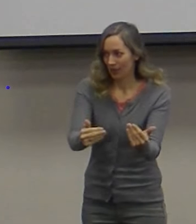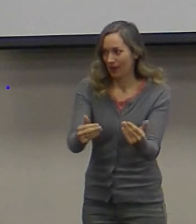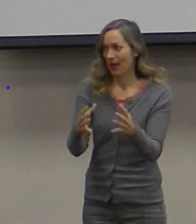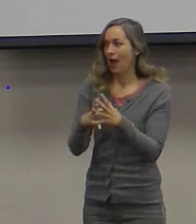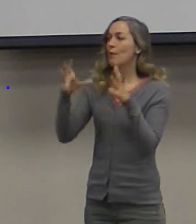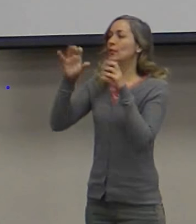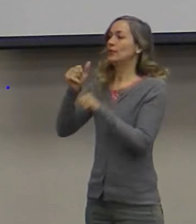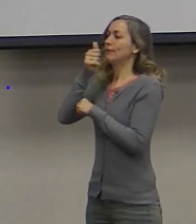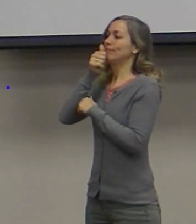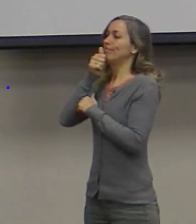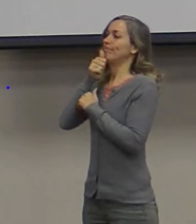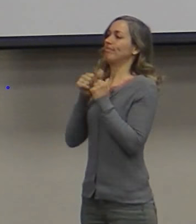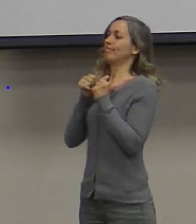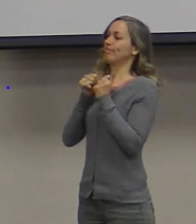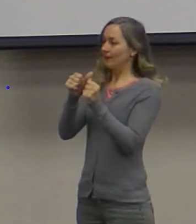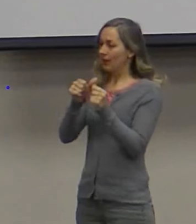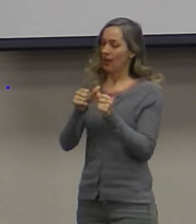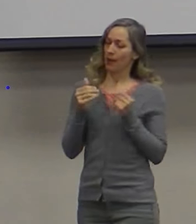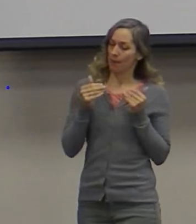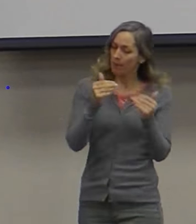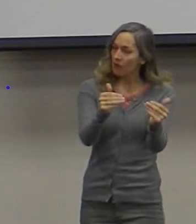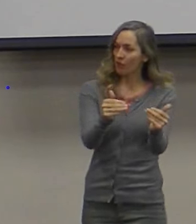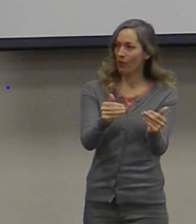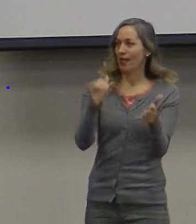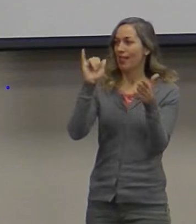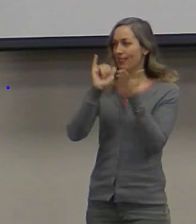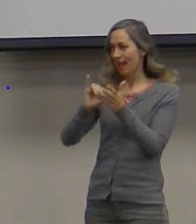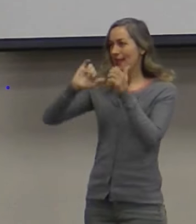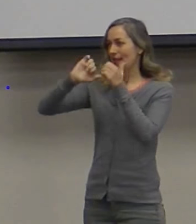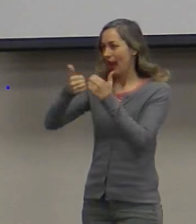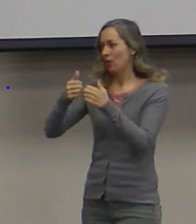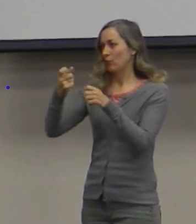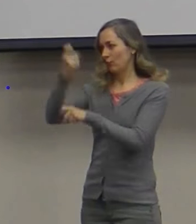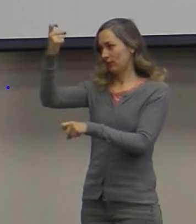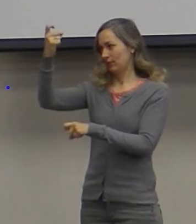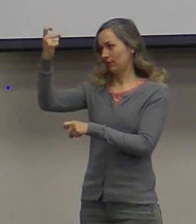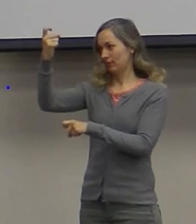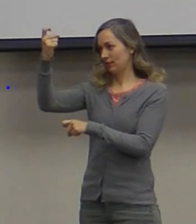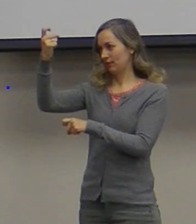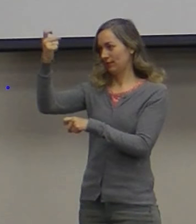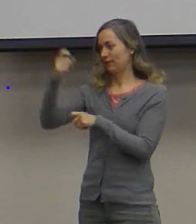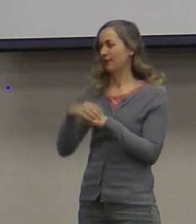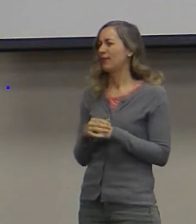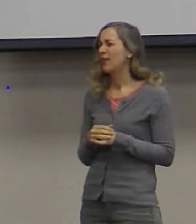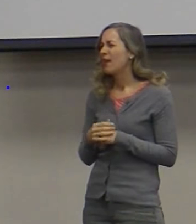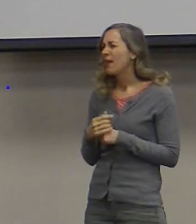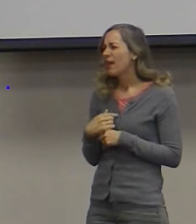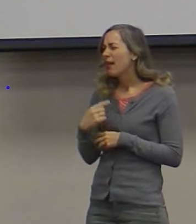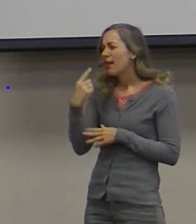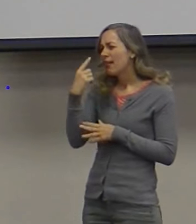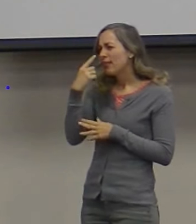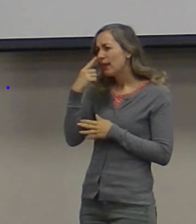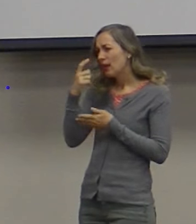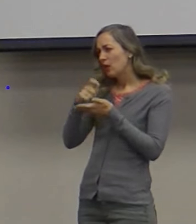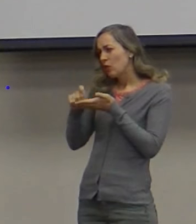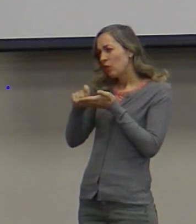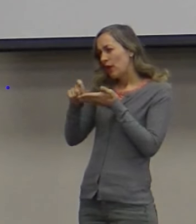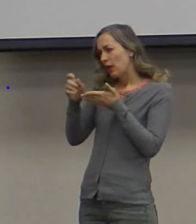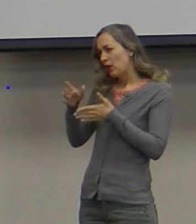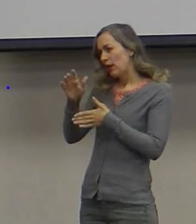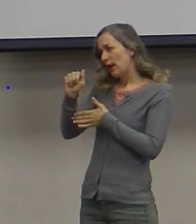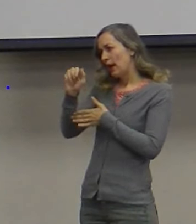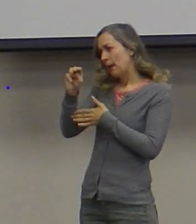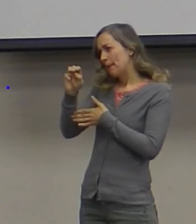keep moving forward. That's how winning is done. I think Amos understood this, not that it was Rocky, but I think